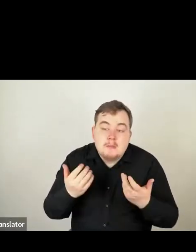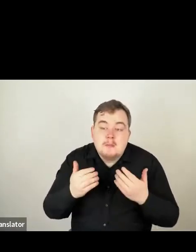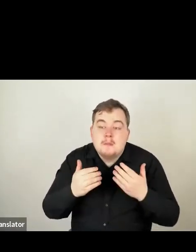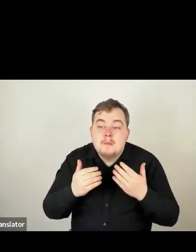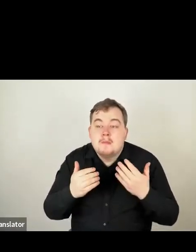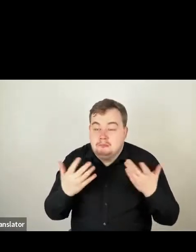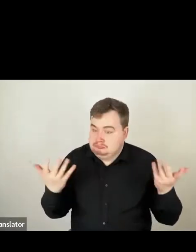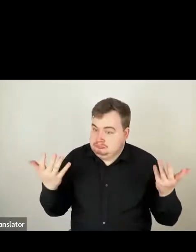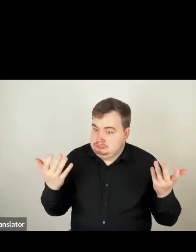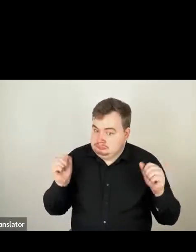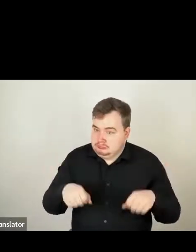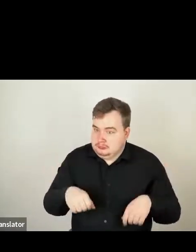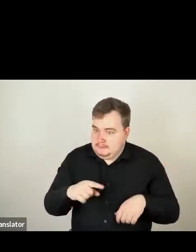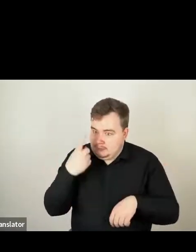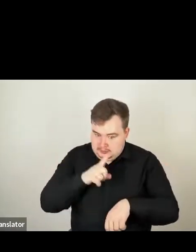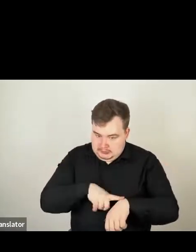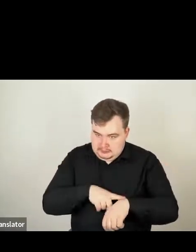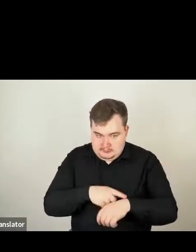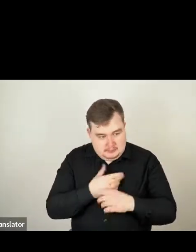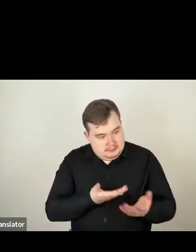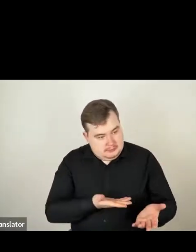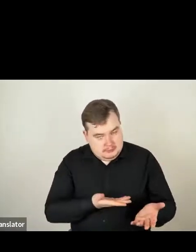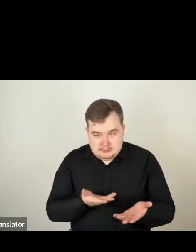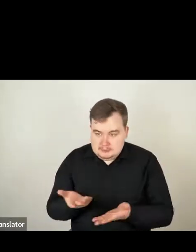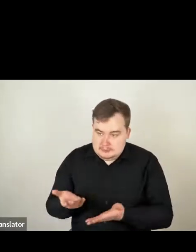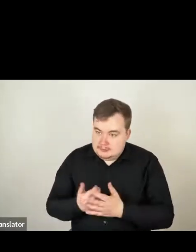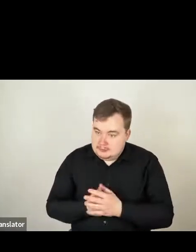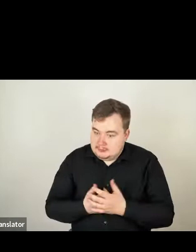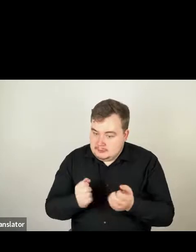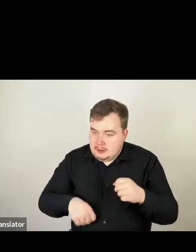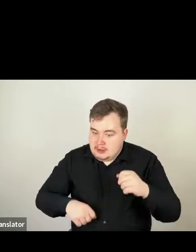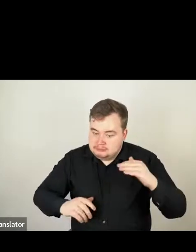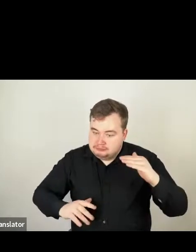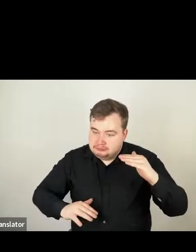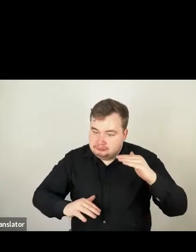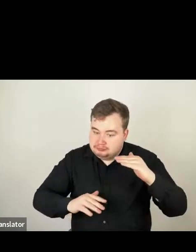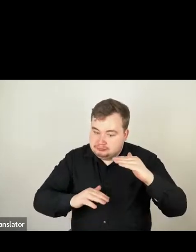legislature in which we have reached the quota of 30%.